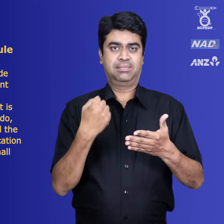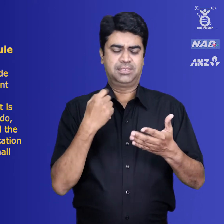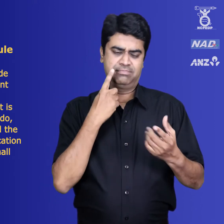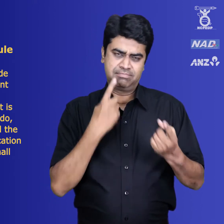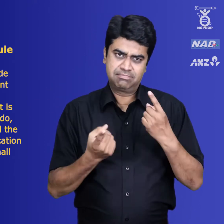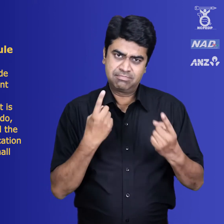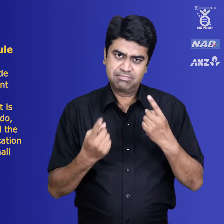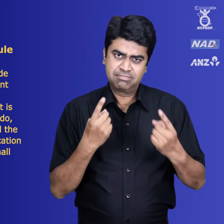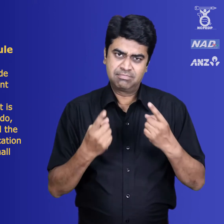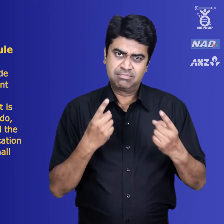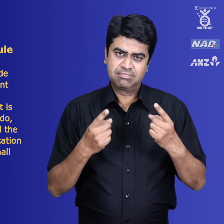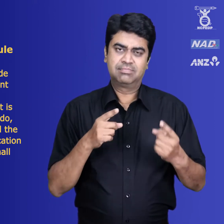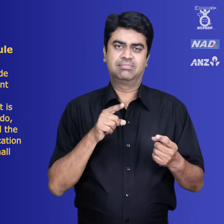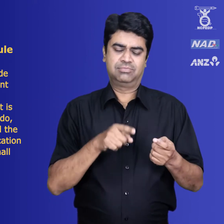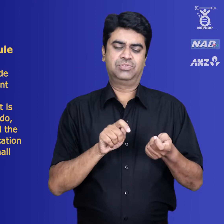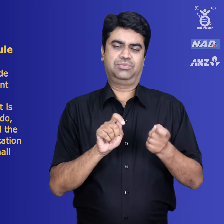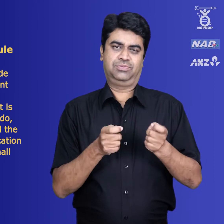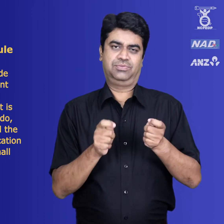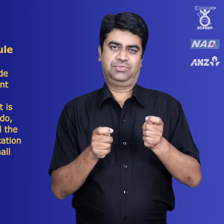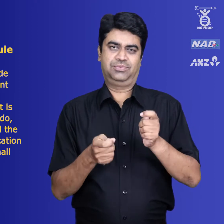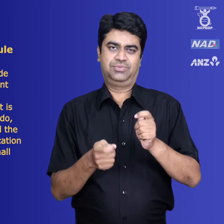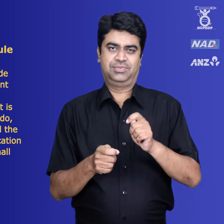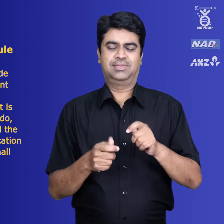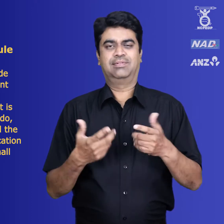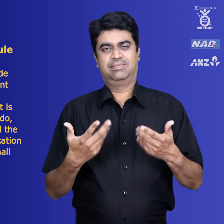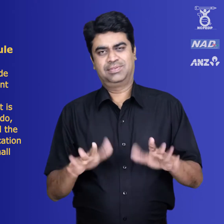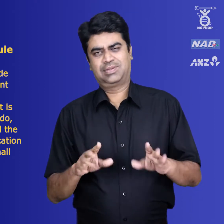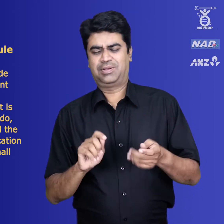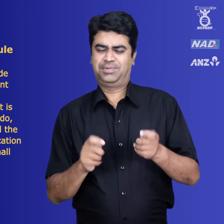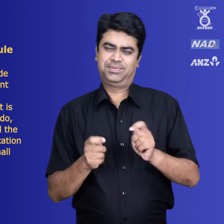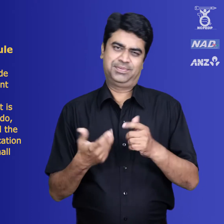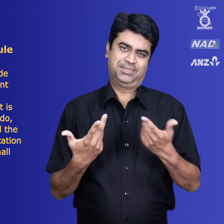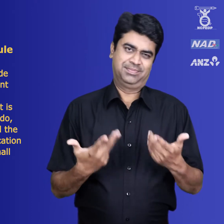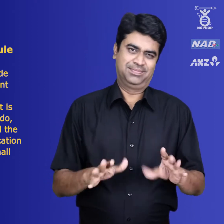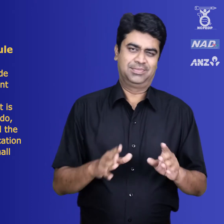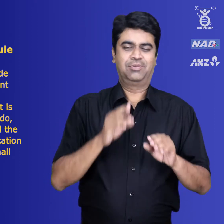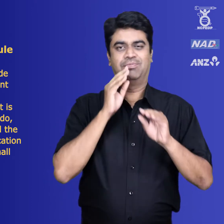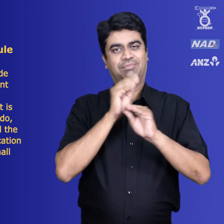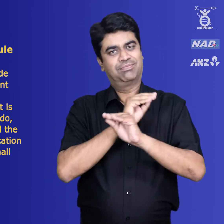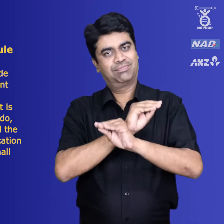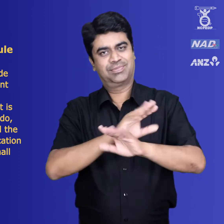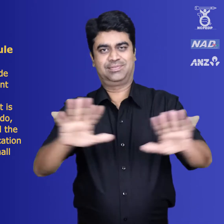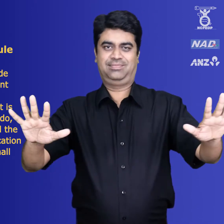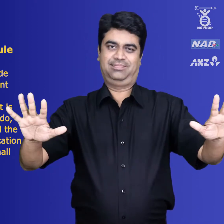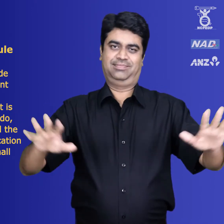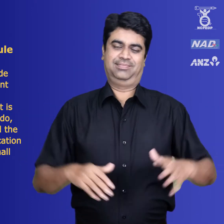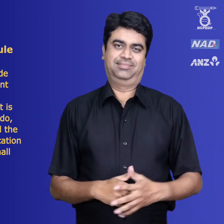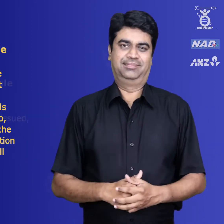and any such notification being issued, the schedule shall be deemed to have been amended accordingly.